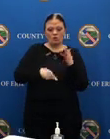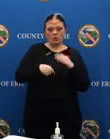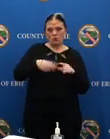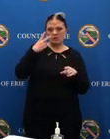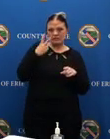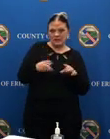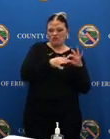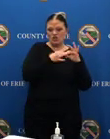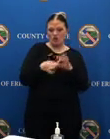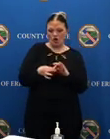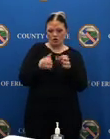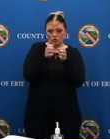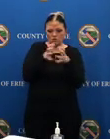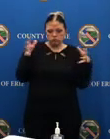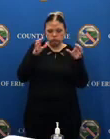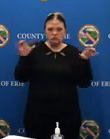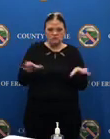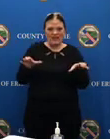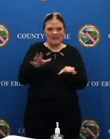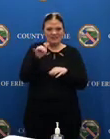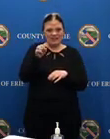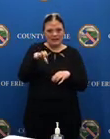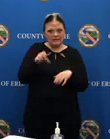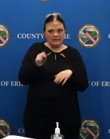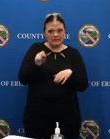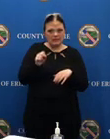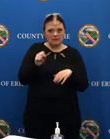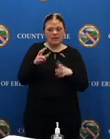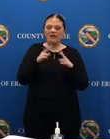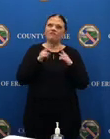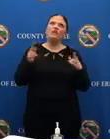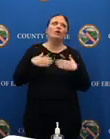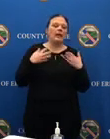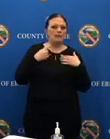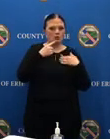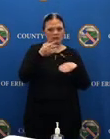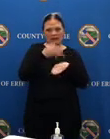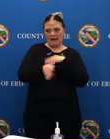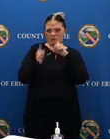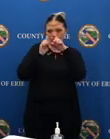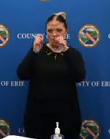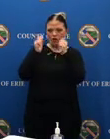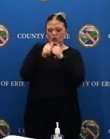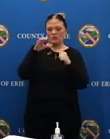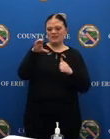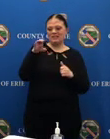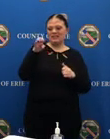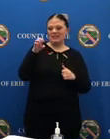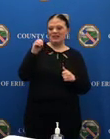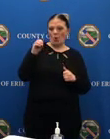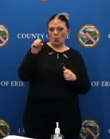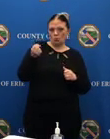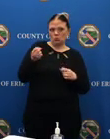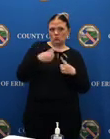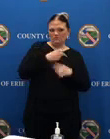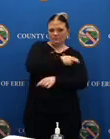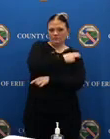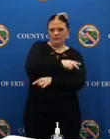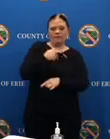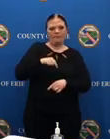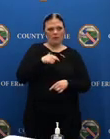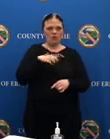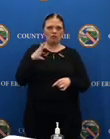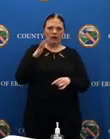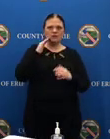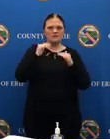seeing regarding the growth of active cases, and what I'm very happy to say after talking with all of the CEOs, is we're kind of